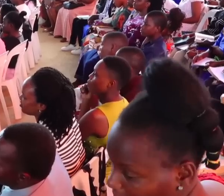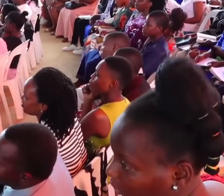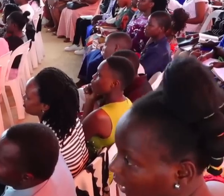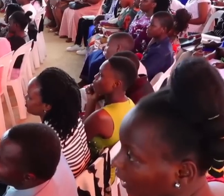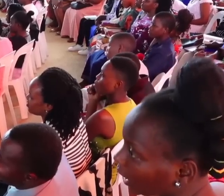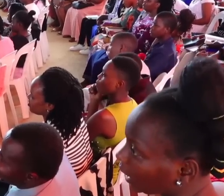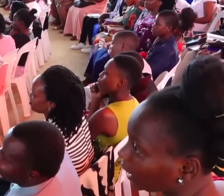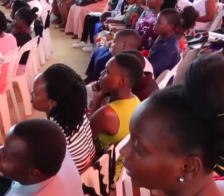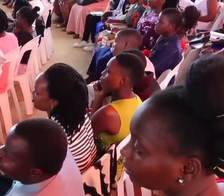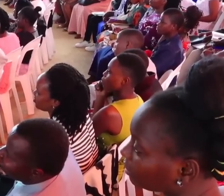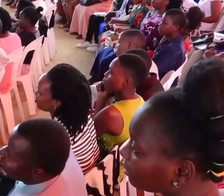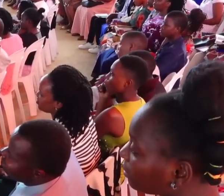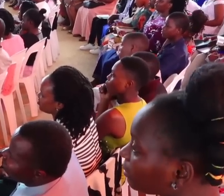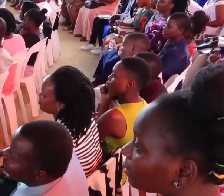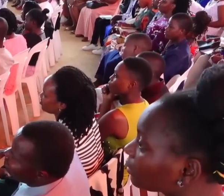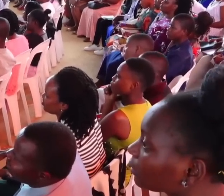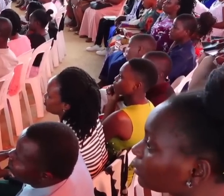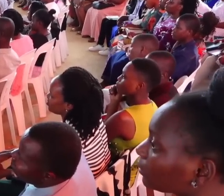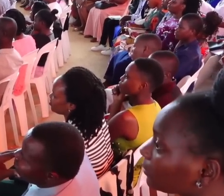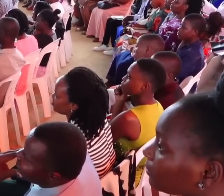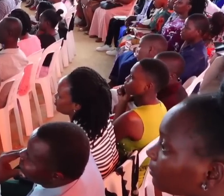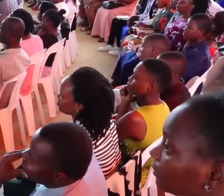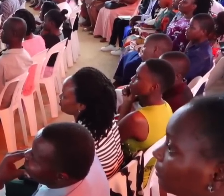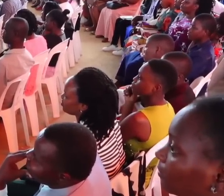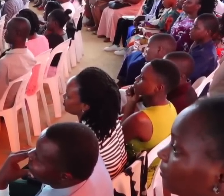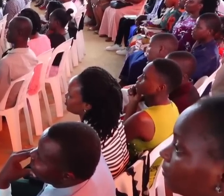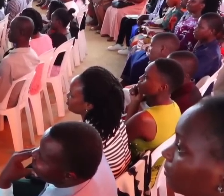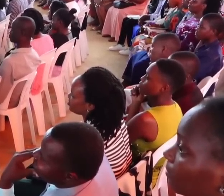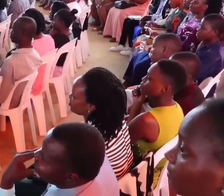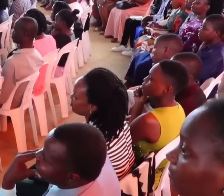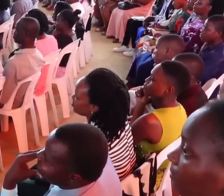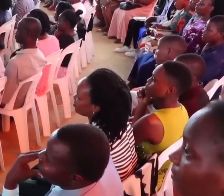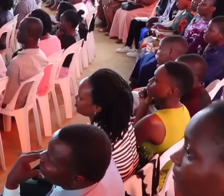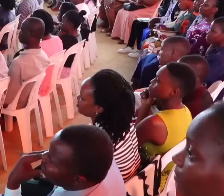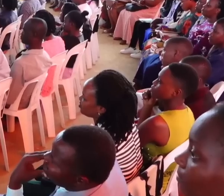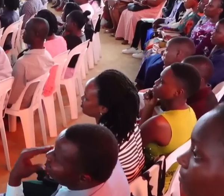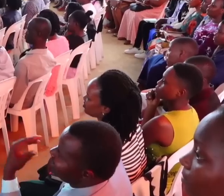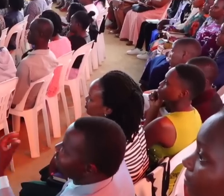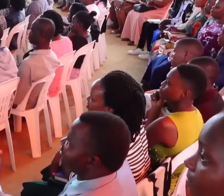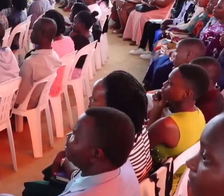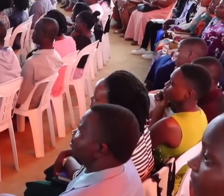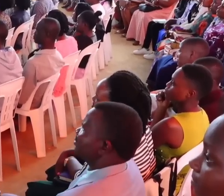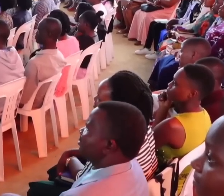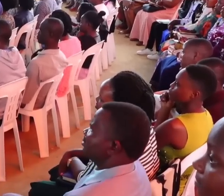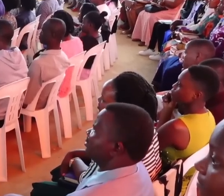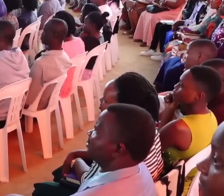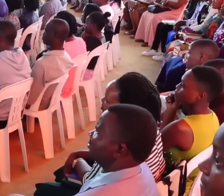nali muvamu nalagula nyonyo kama COVID atuisizo bi 2020 omwaka